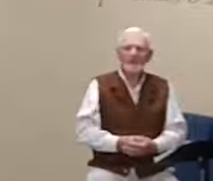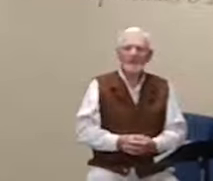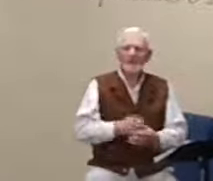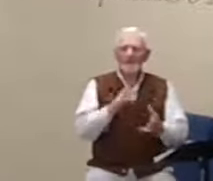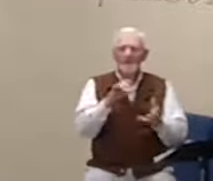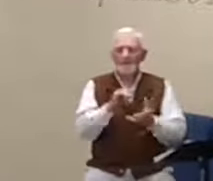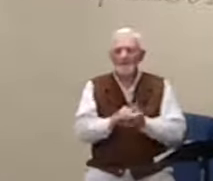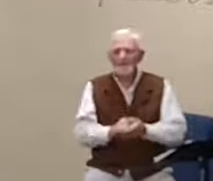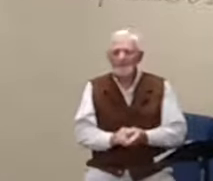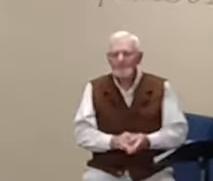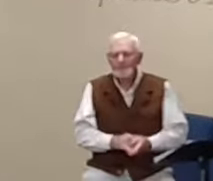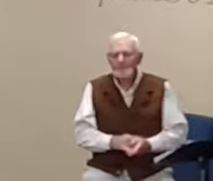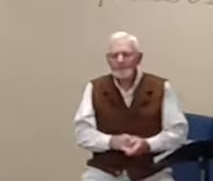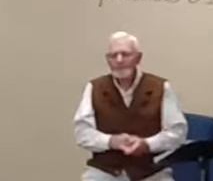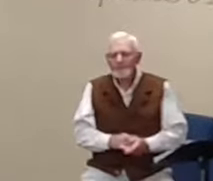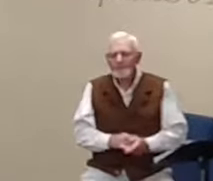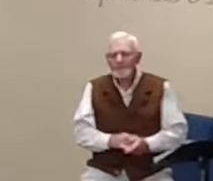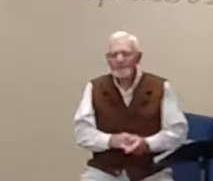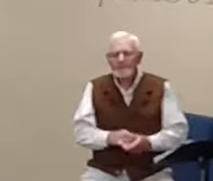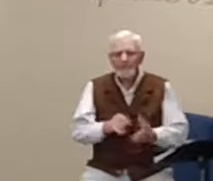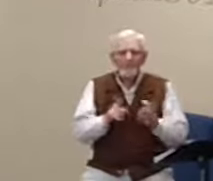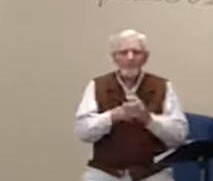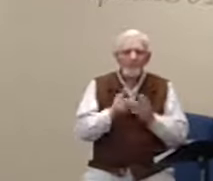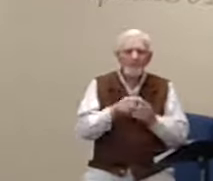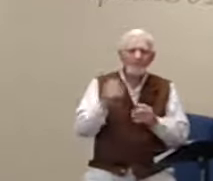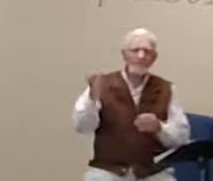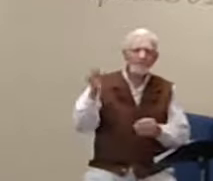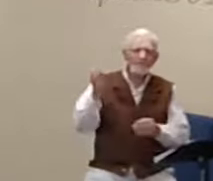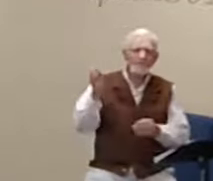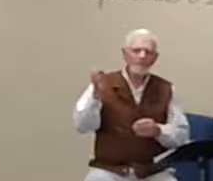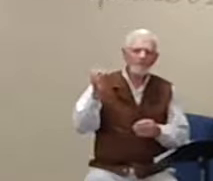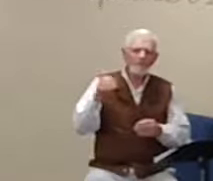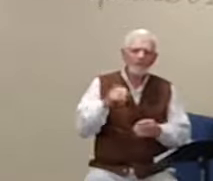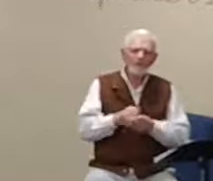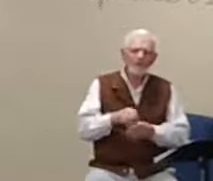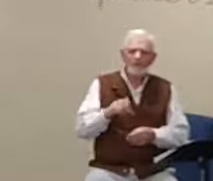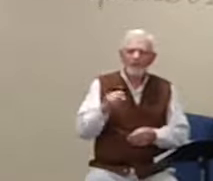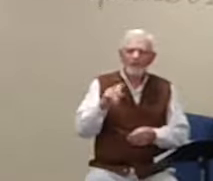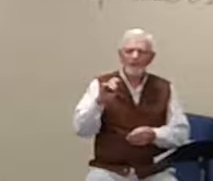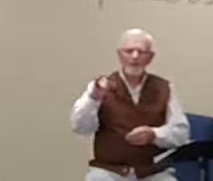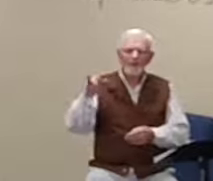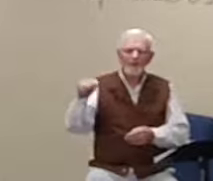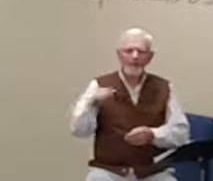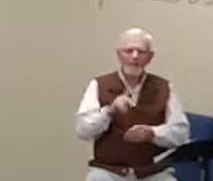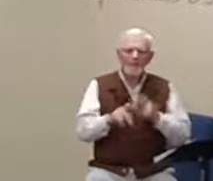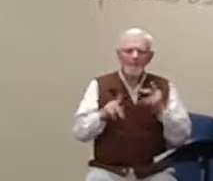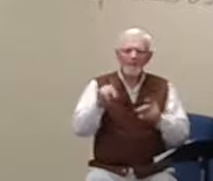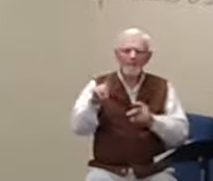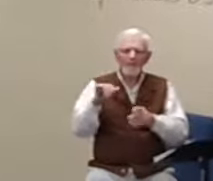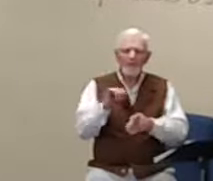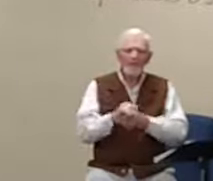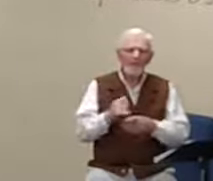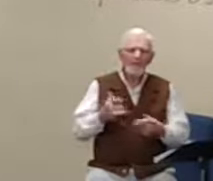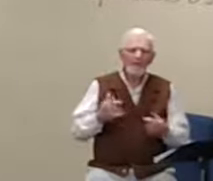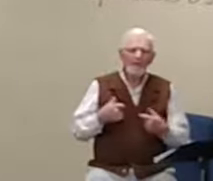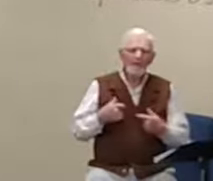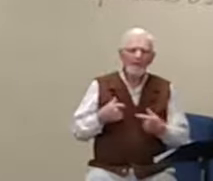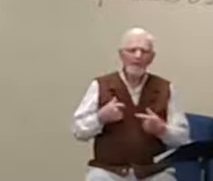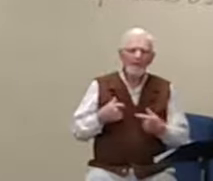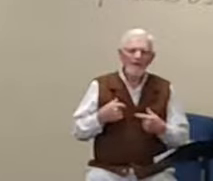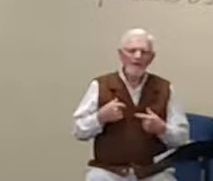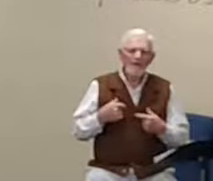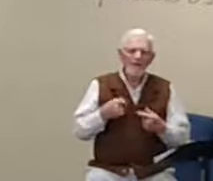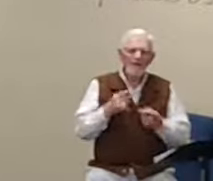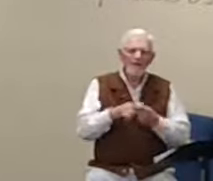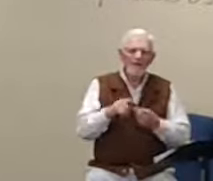So we went and began to minister to a society and to a people that had to try